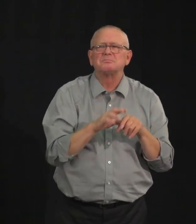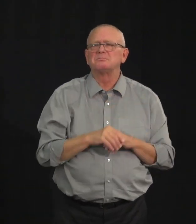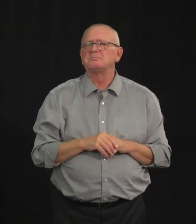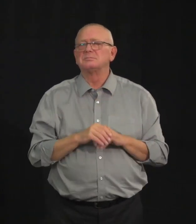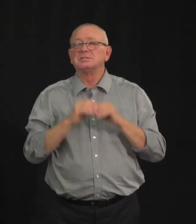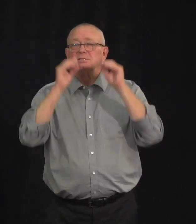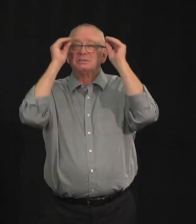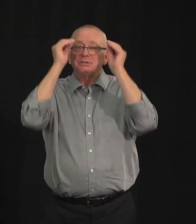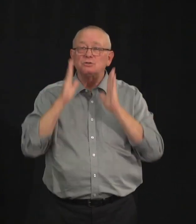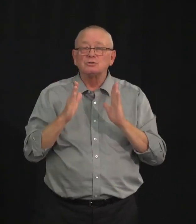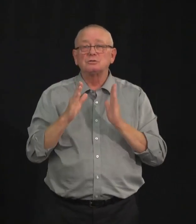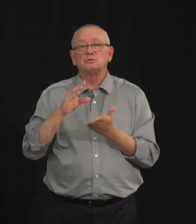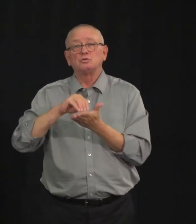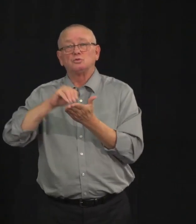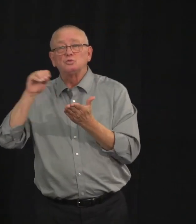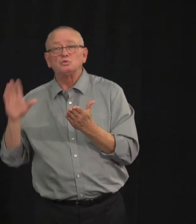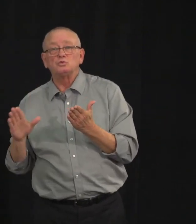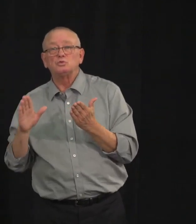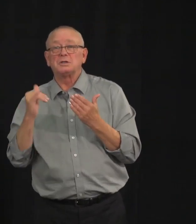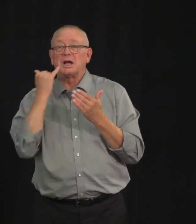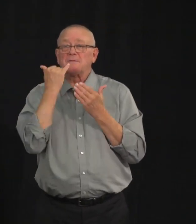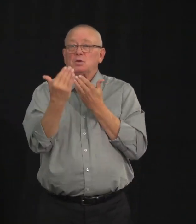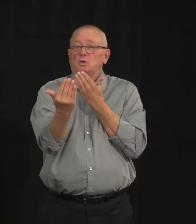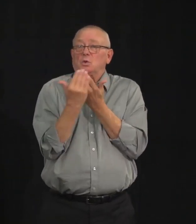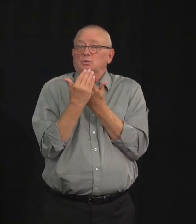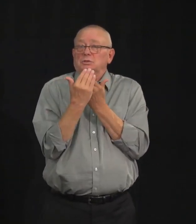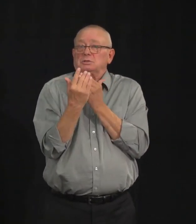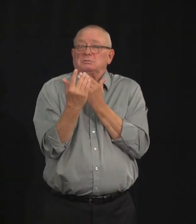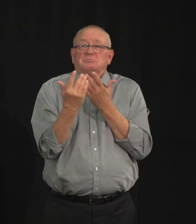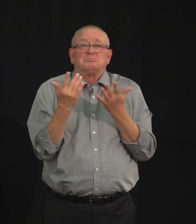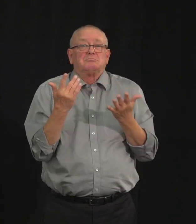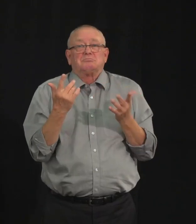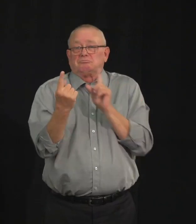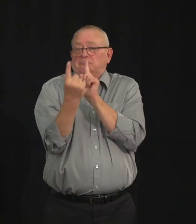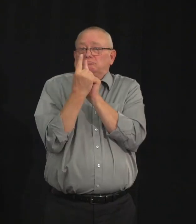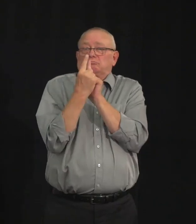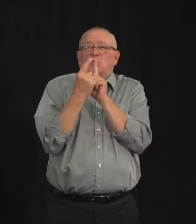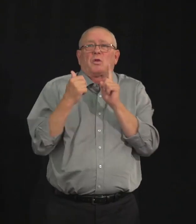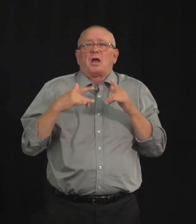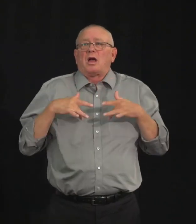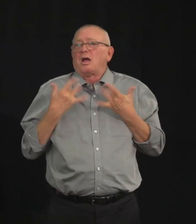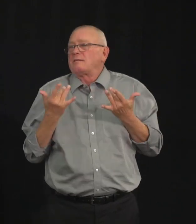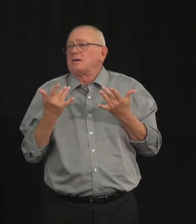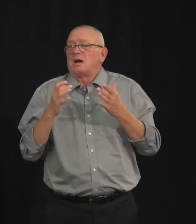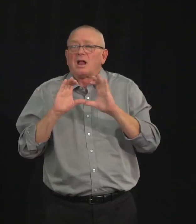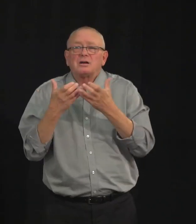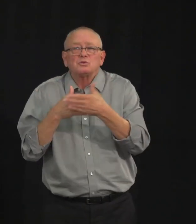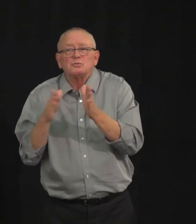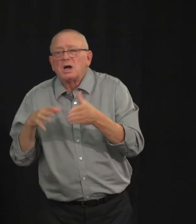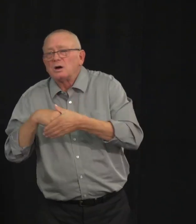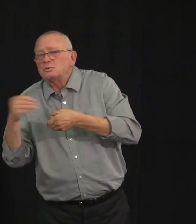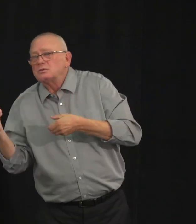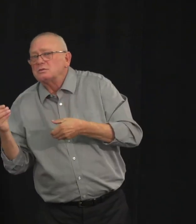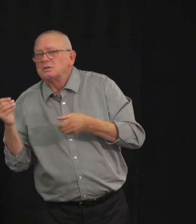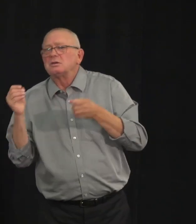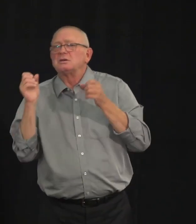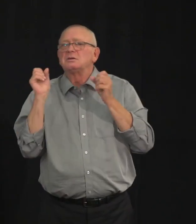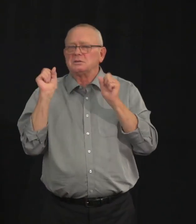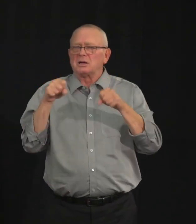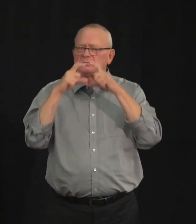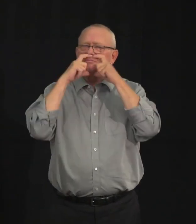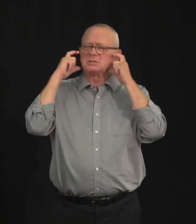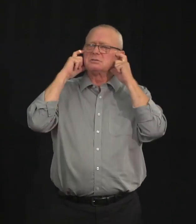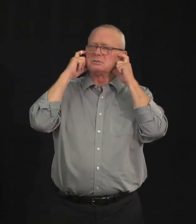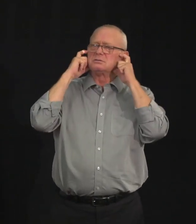is occurring as a result of non-seated classroom activity, in this case, non-medical masks should be used for